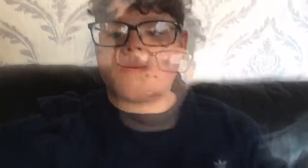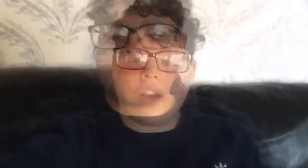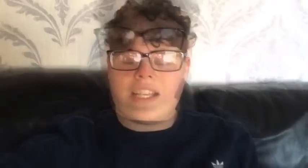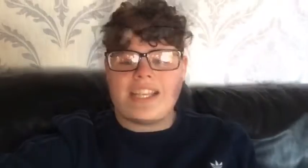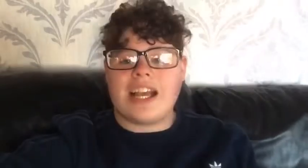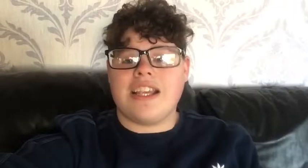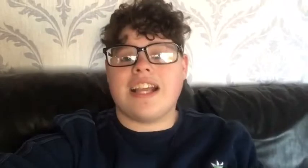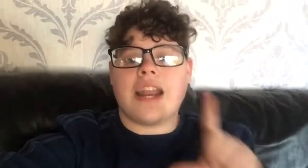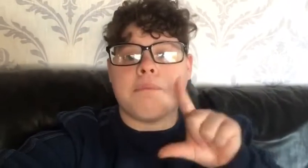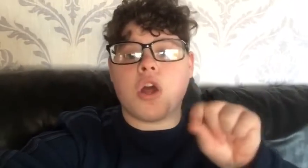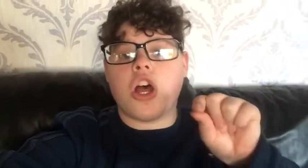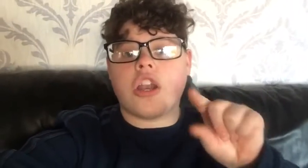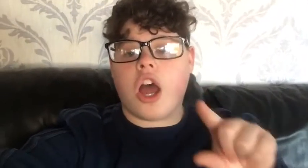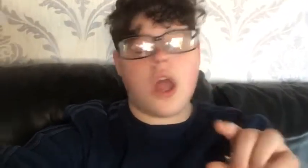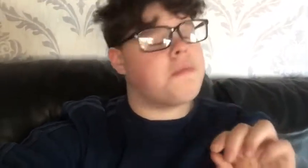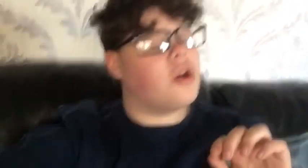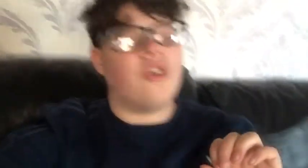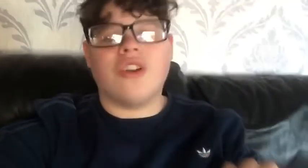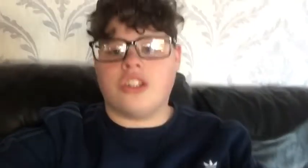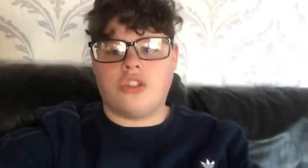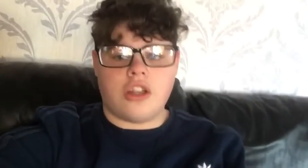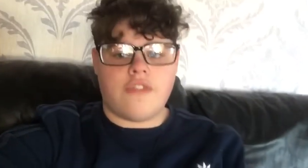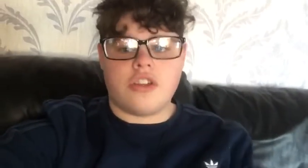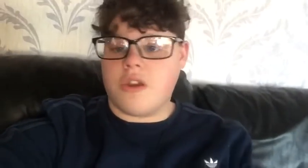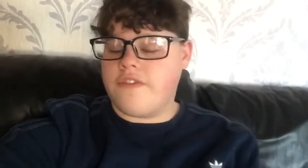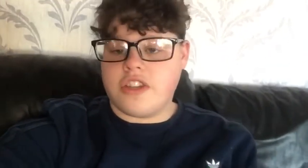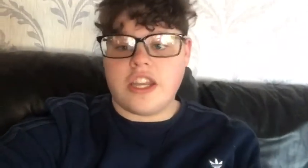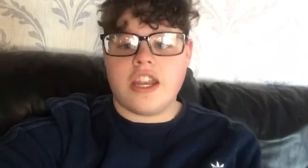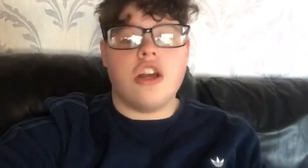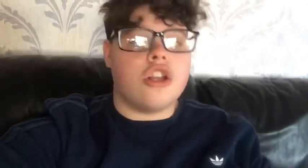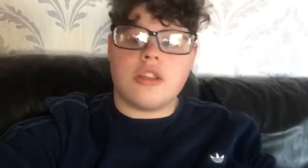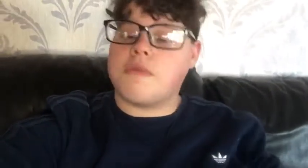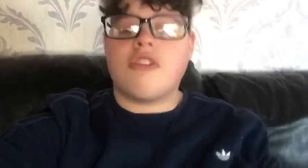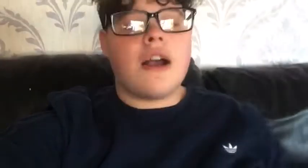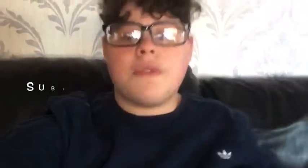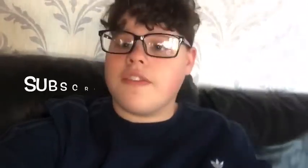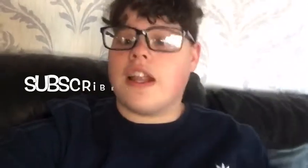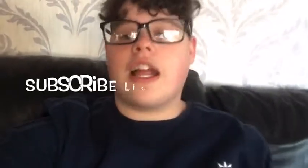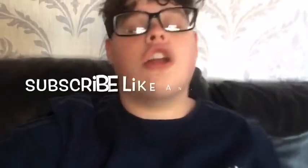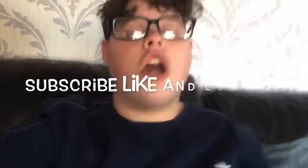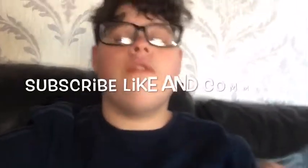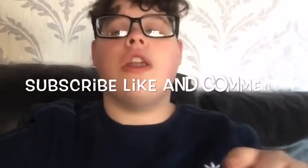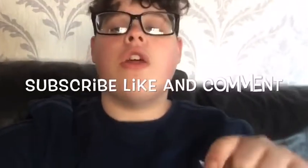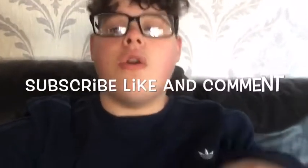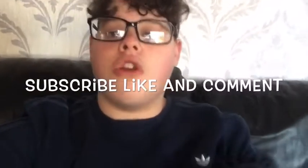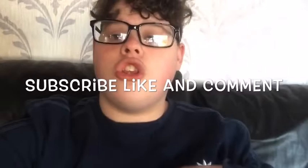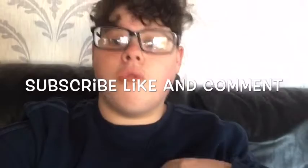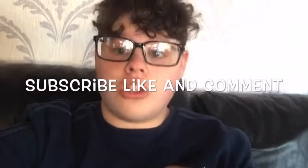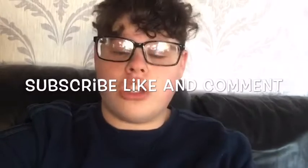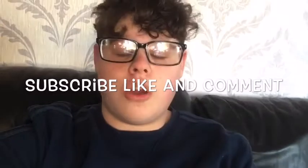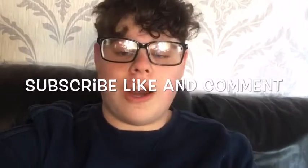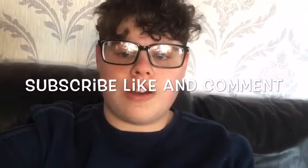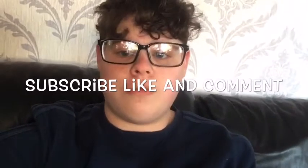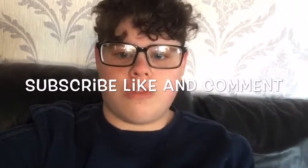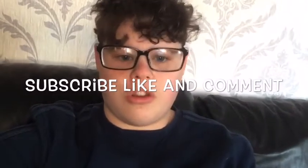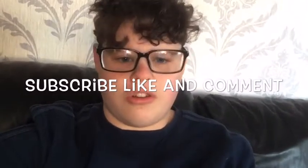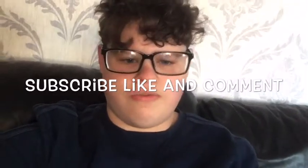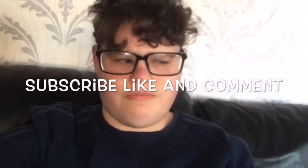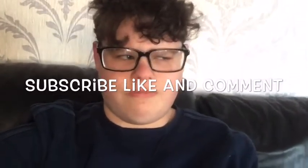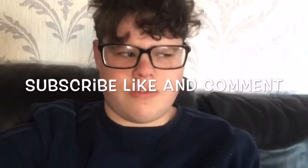That's how you sign bird. I hope you all enjoyed that video. If you did, subscribe, leave a like and comment what you want to know how to learn.